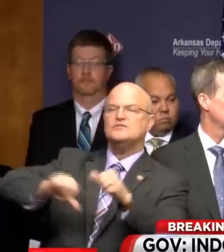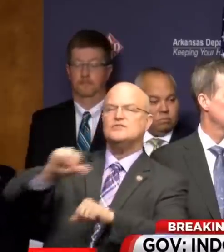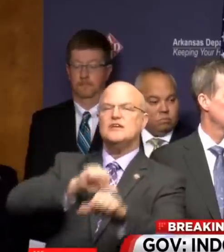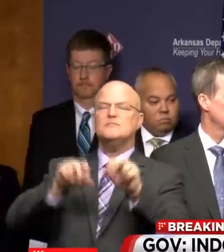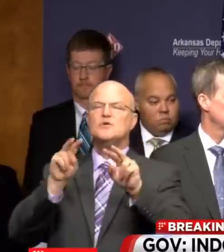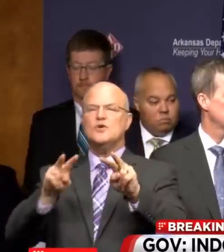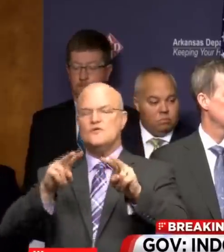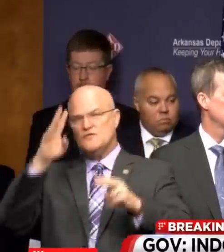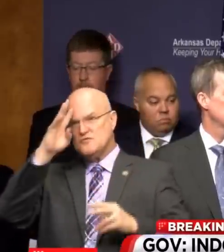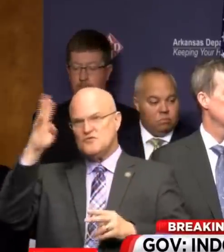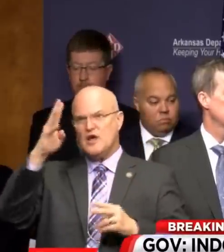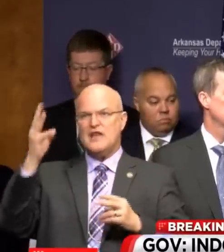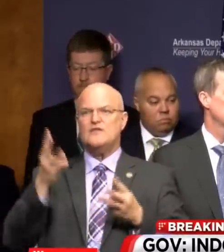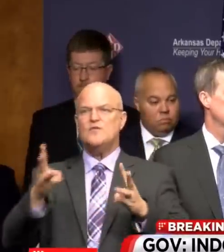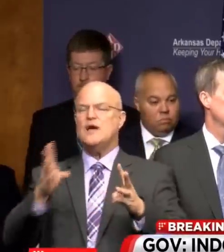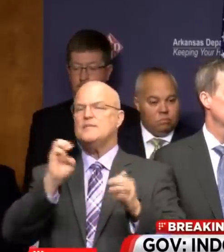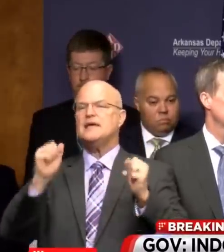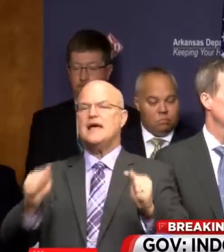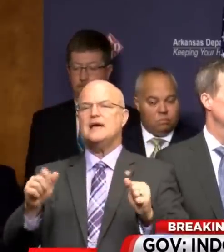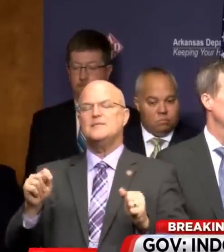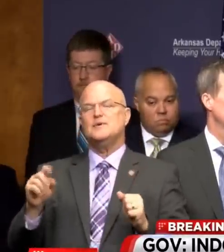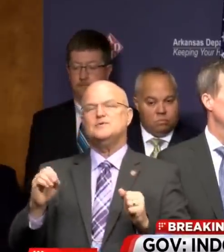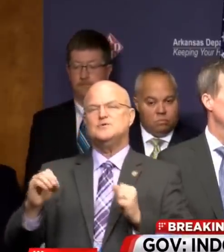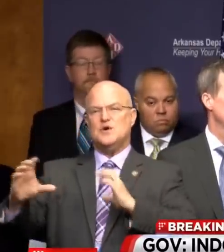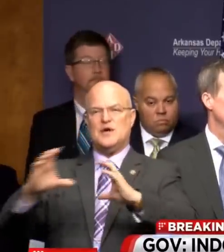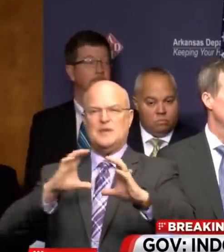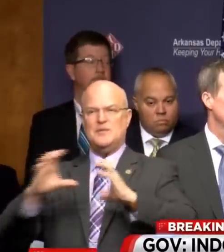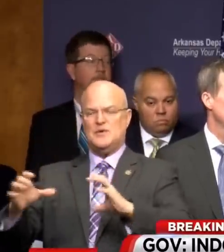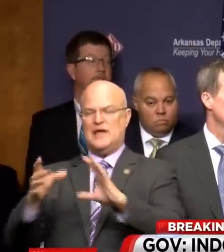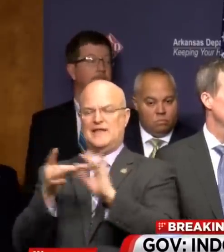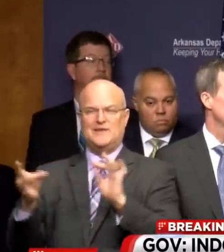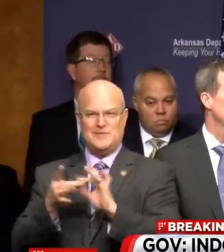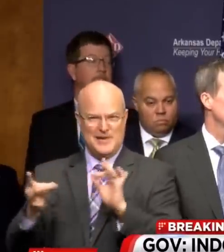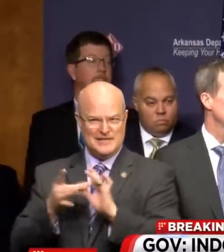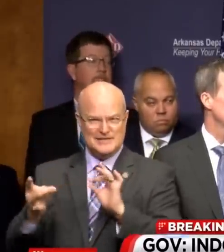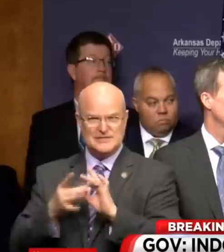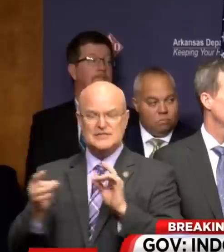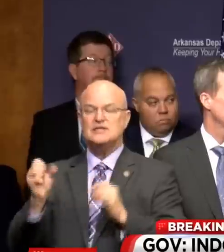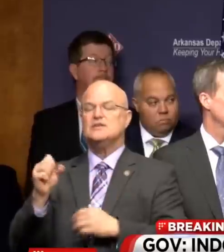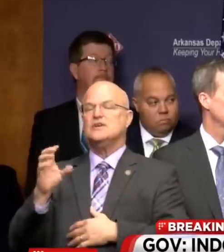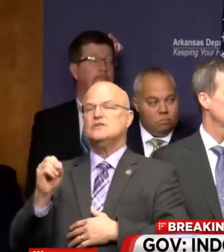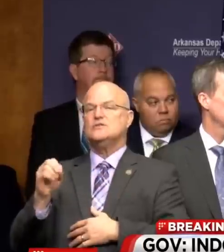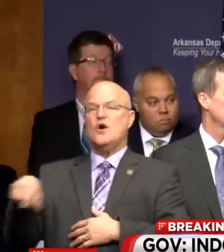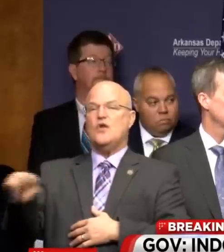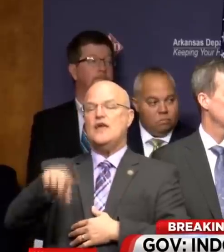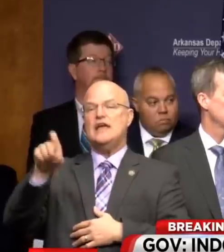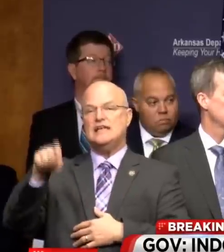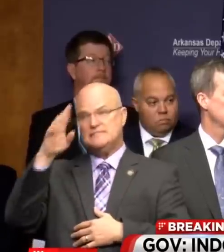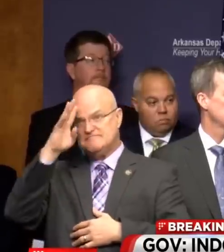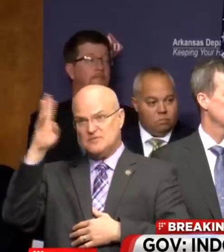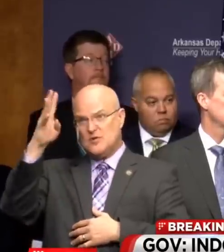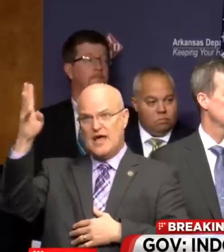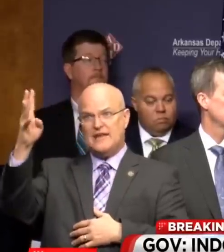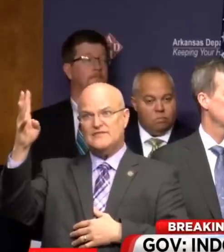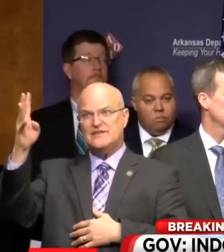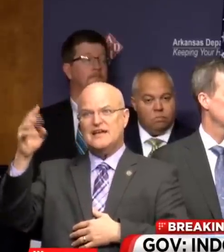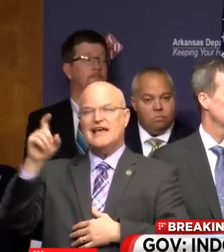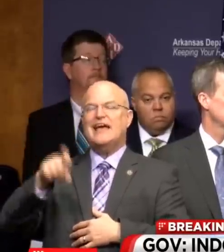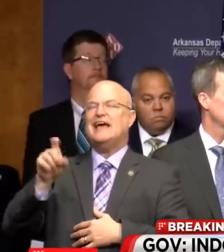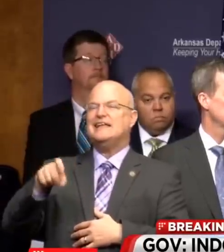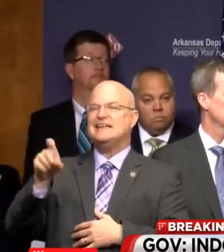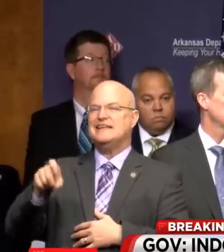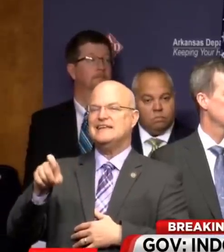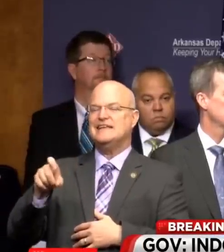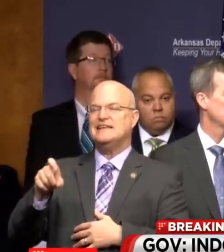look for creative ways to be able to communicate their message. And so they need to be creative. They need